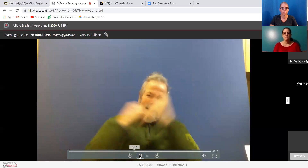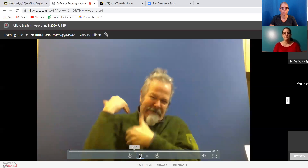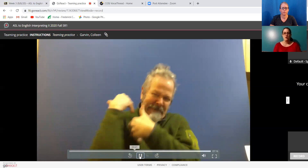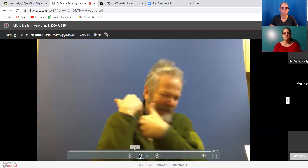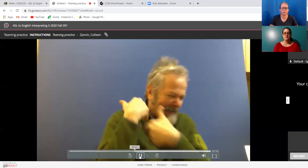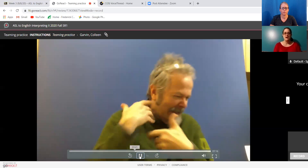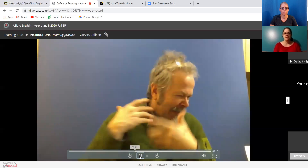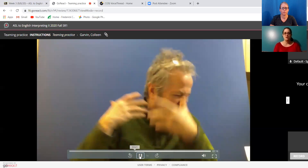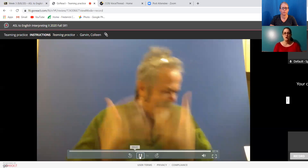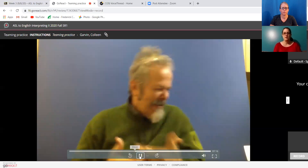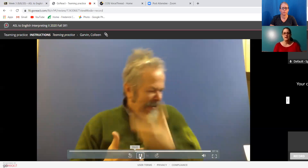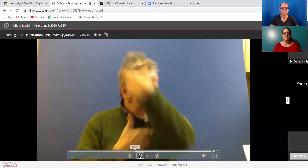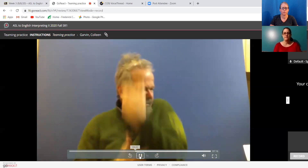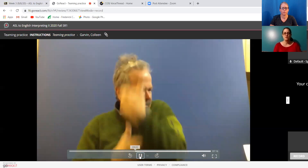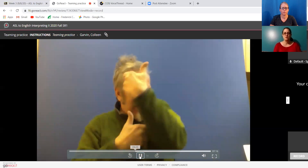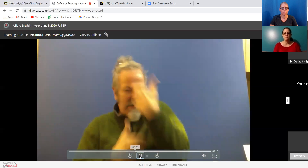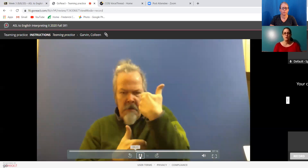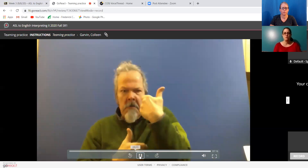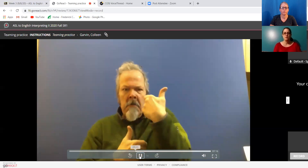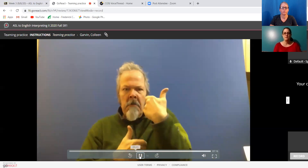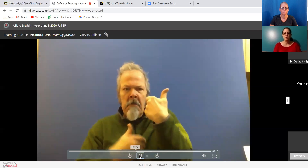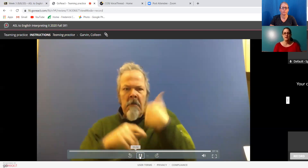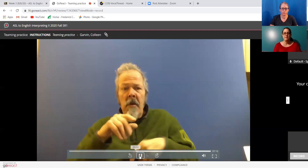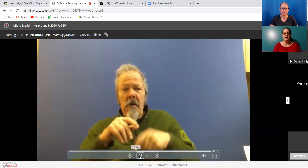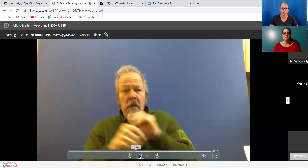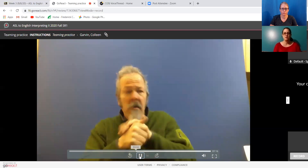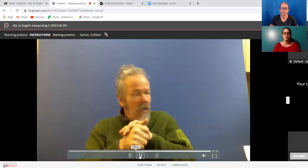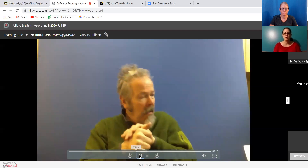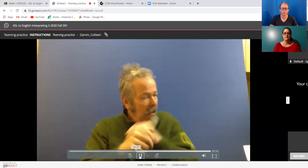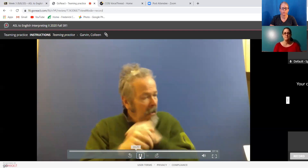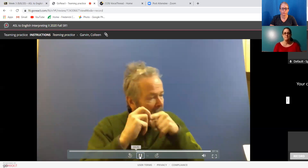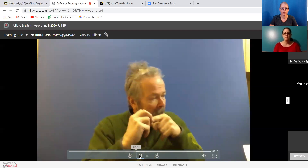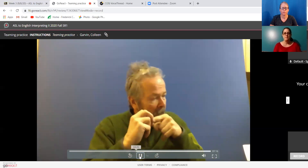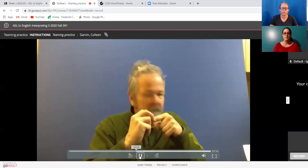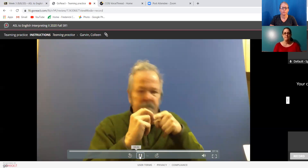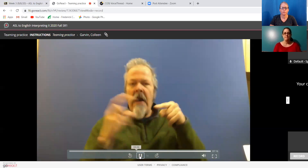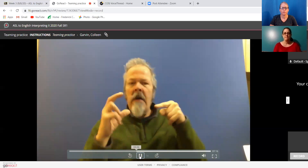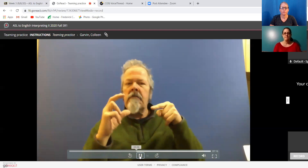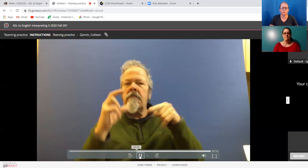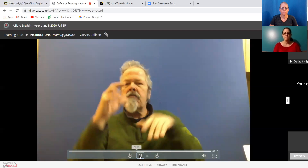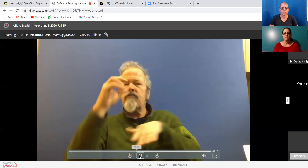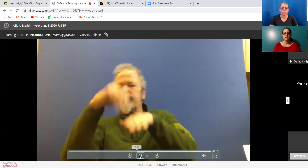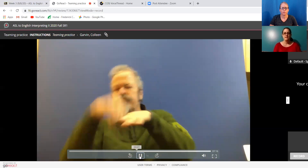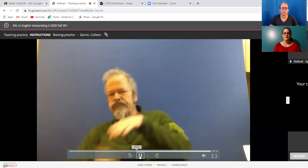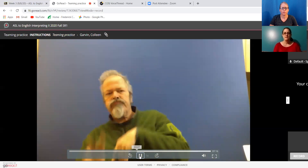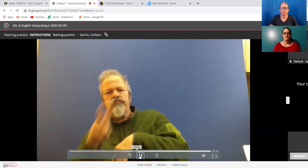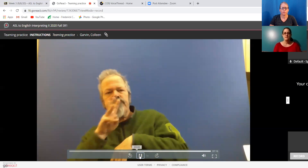The frog decided to go get the fishing pole and bring it back to the boy.